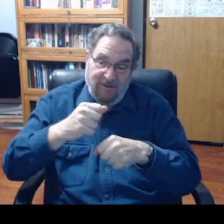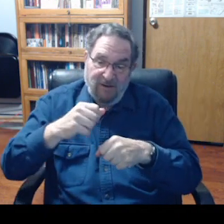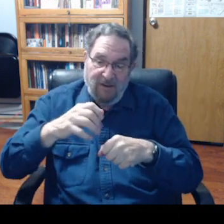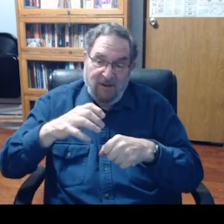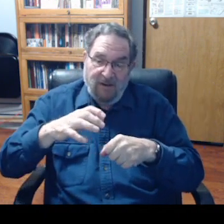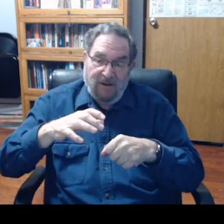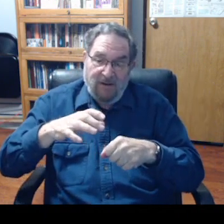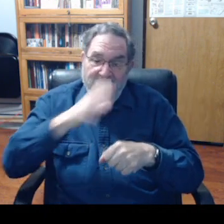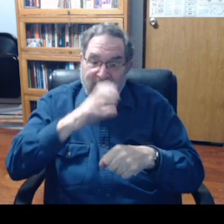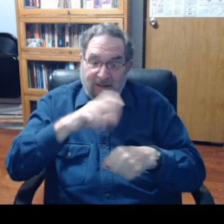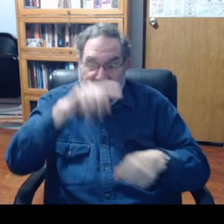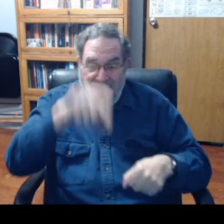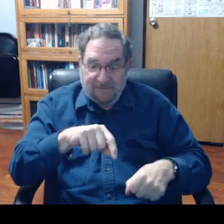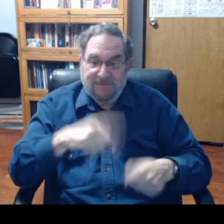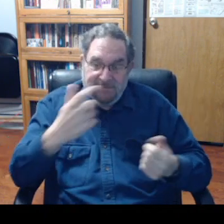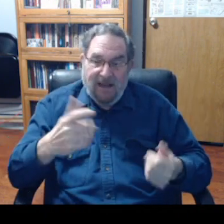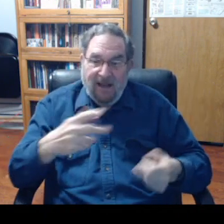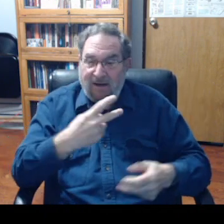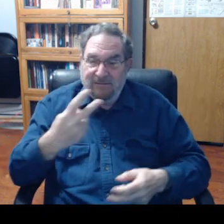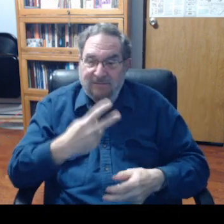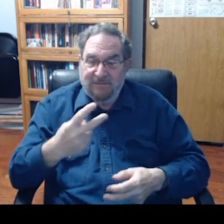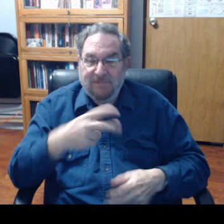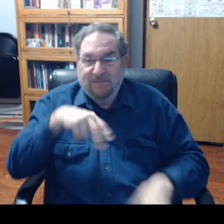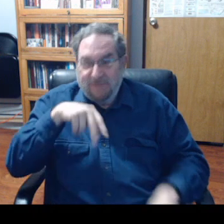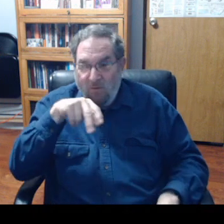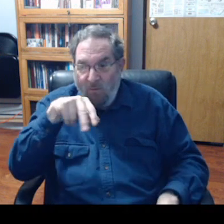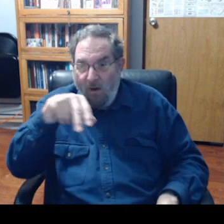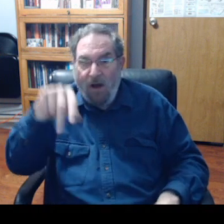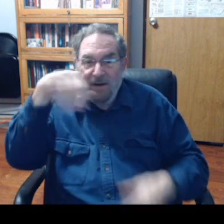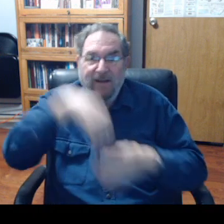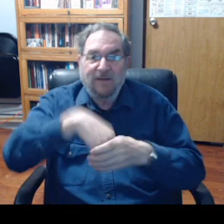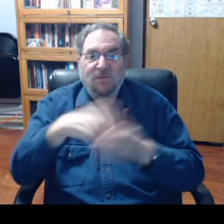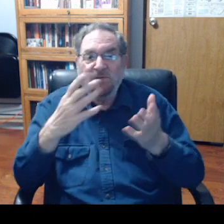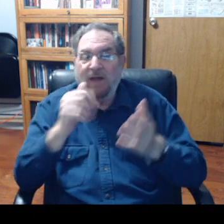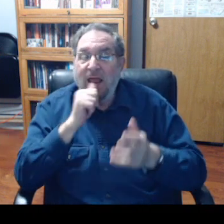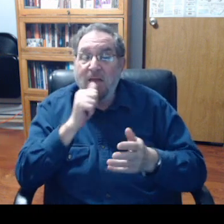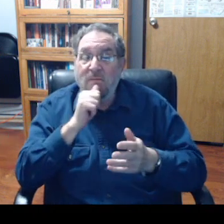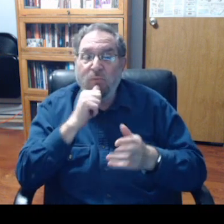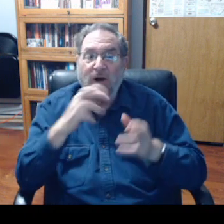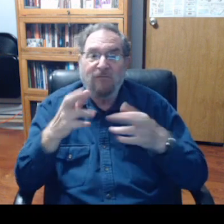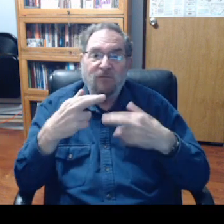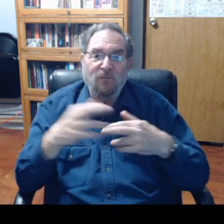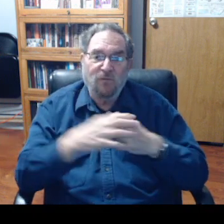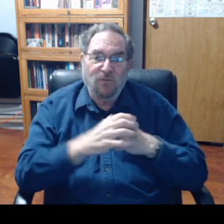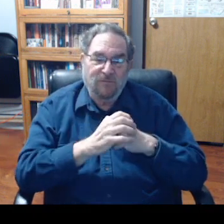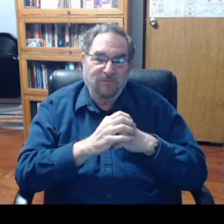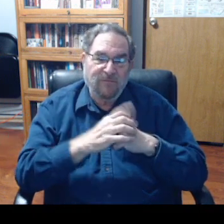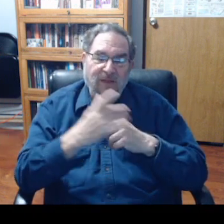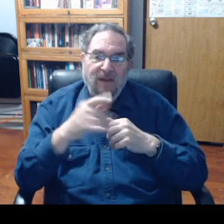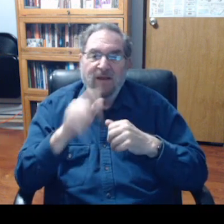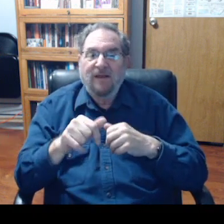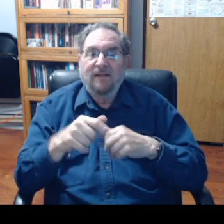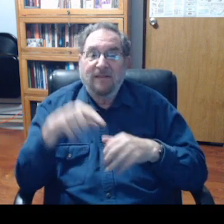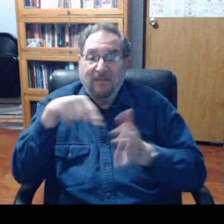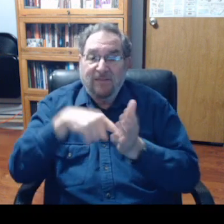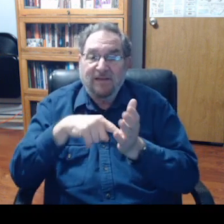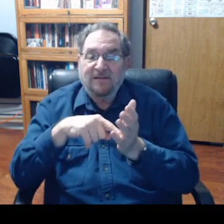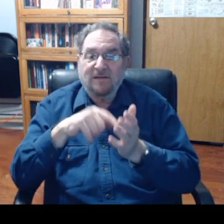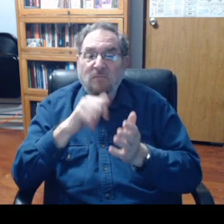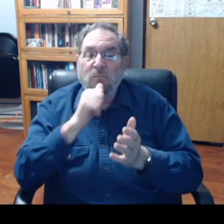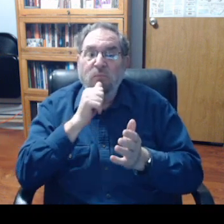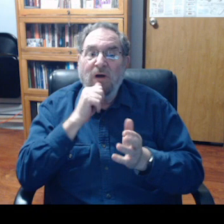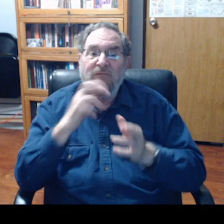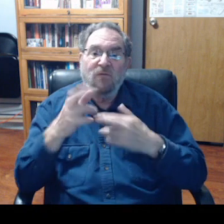breaking the glass. Now they walk into a private room.